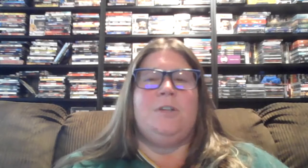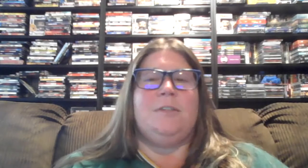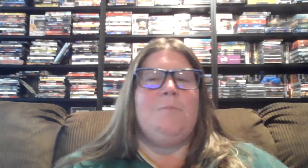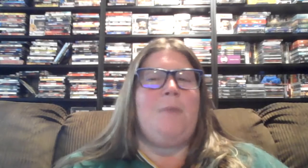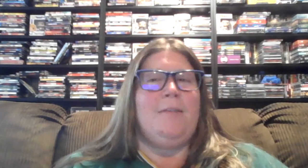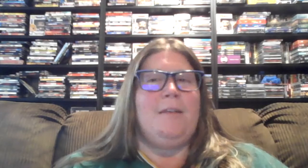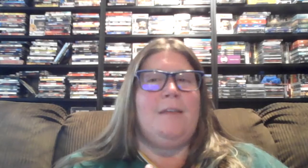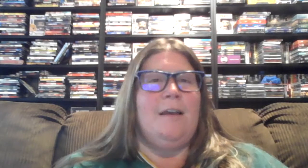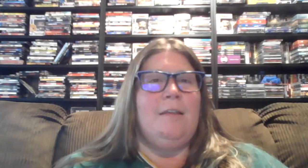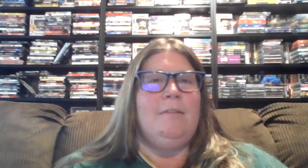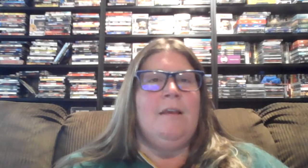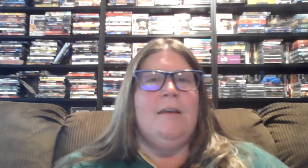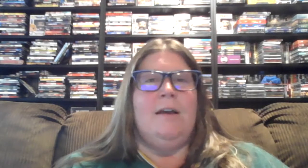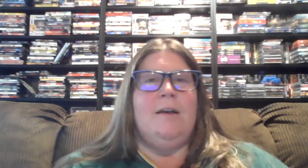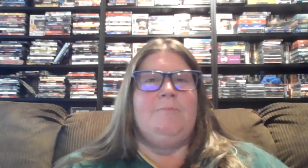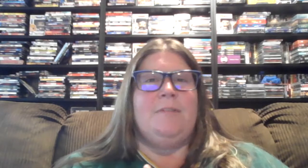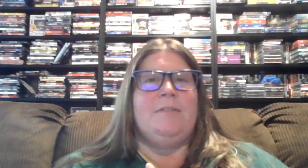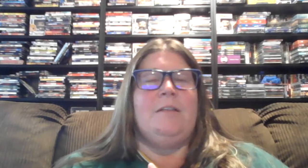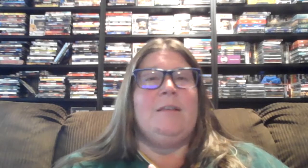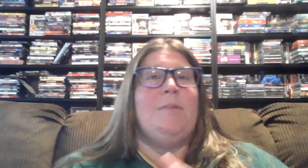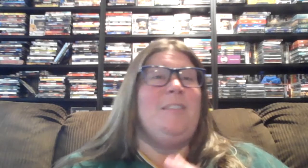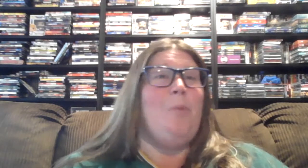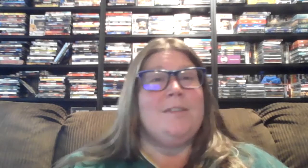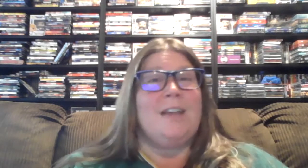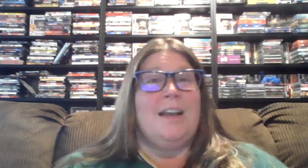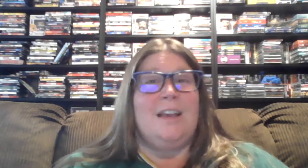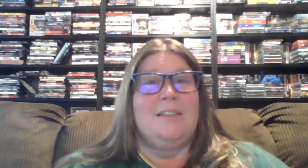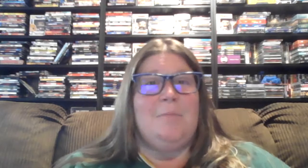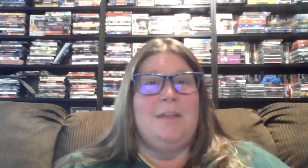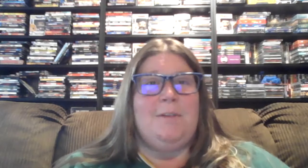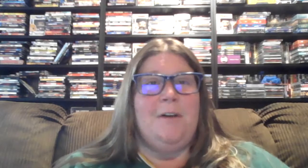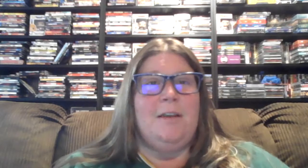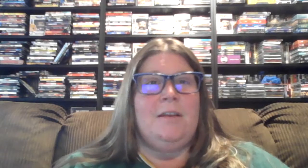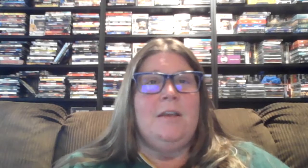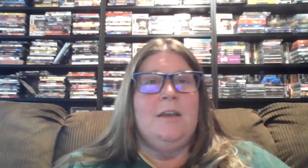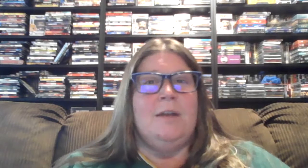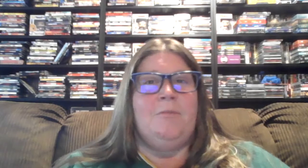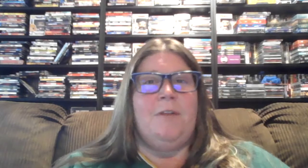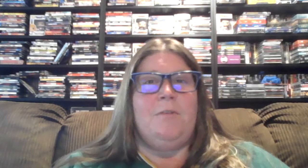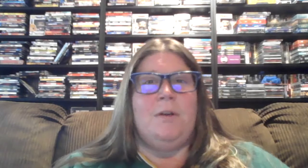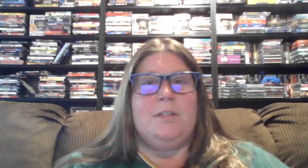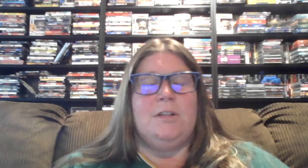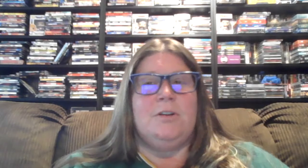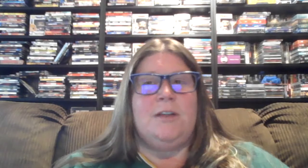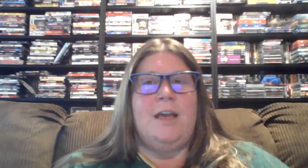some basic signs, some of the sports signs I thought might be fun for everyone to learn. And